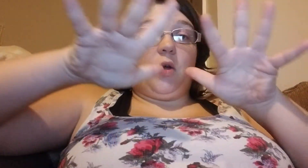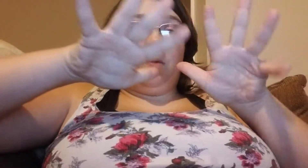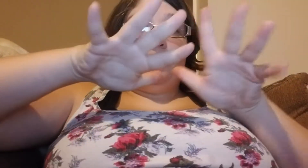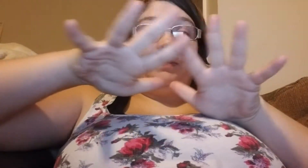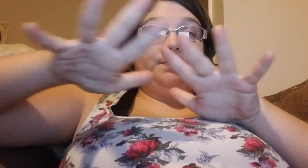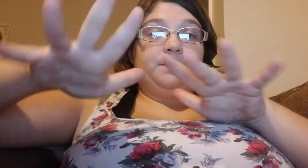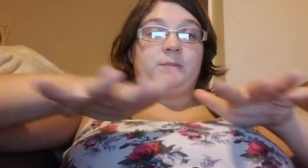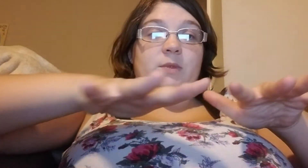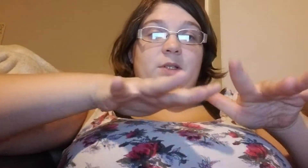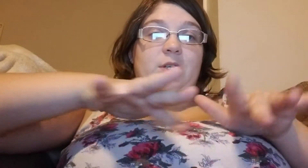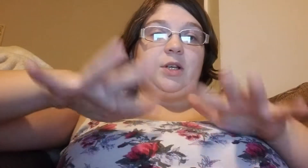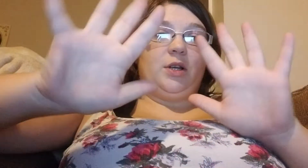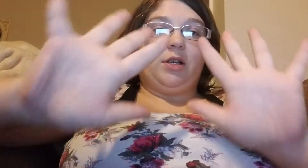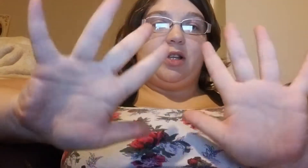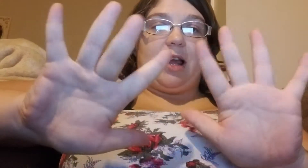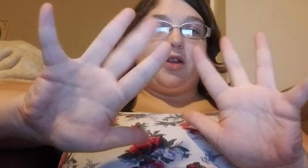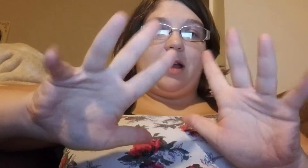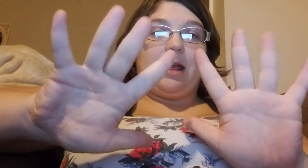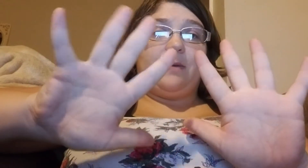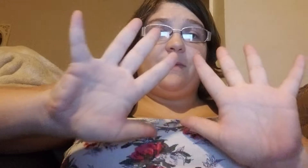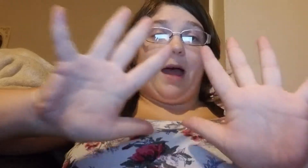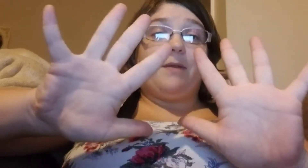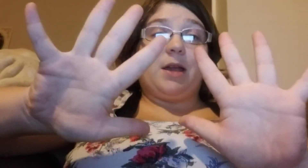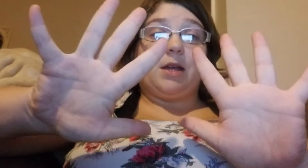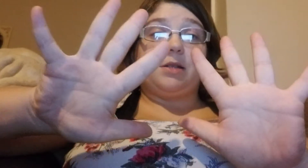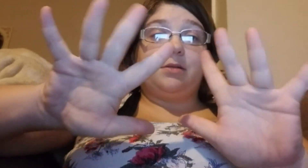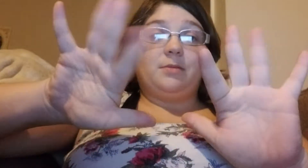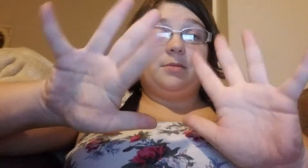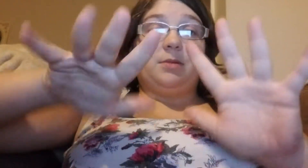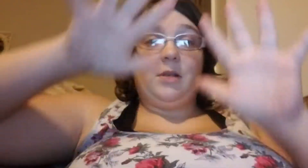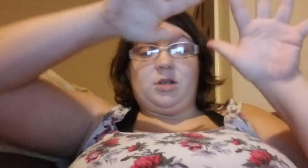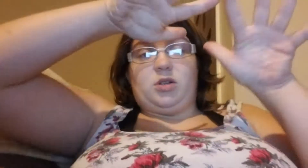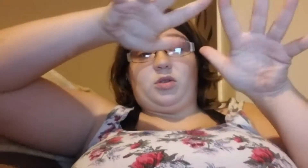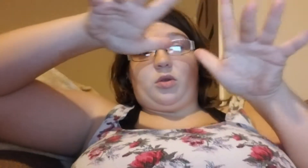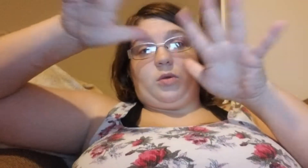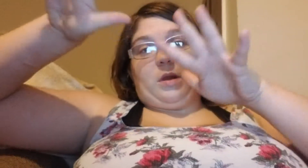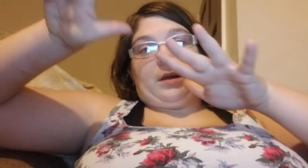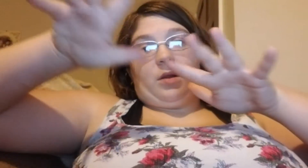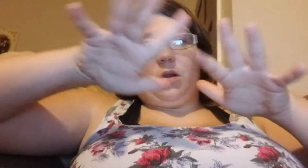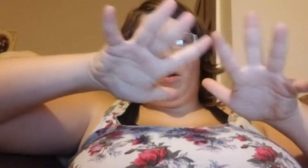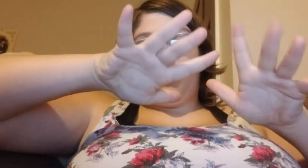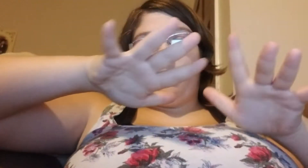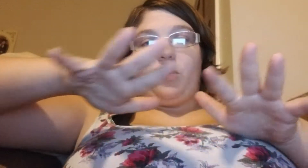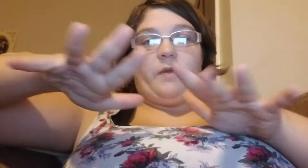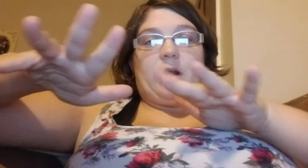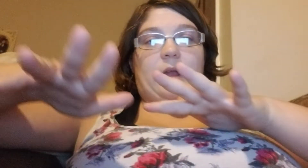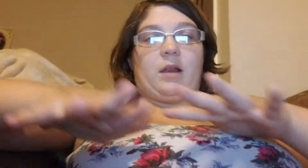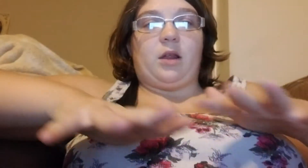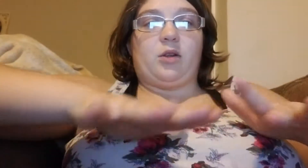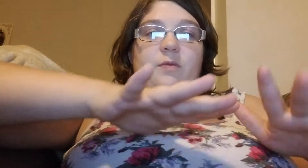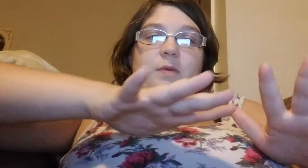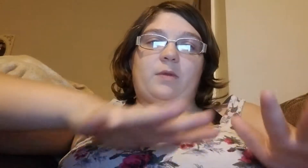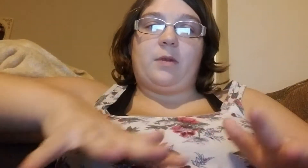Snow. It's like your hand, 5 hands. Goes moving like a little